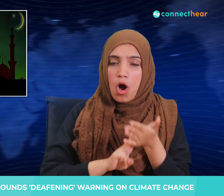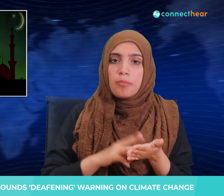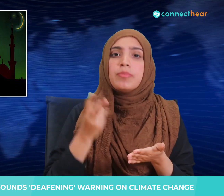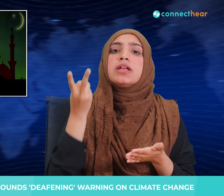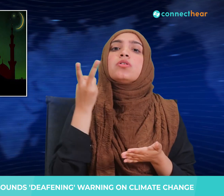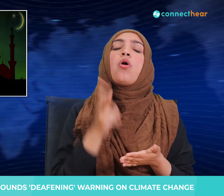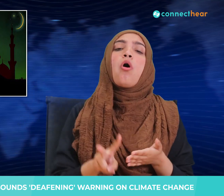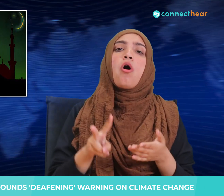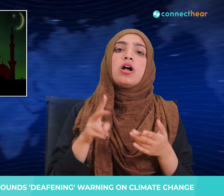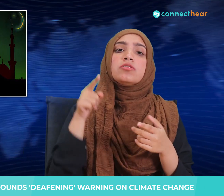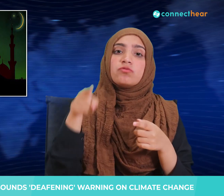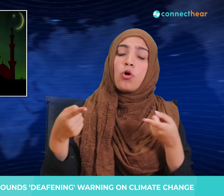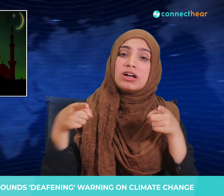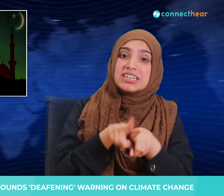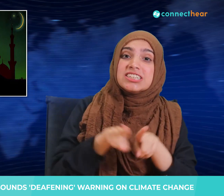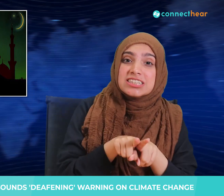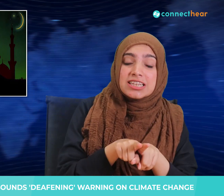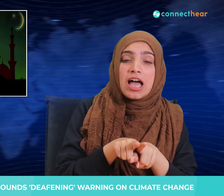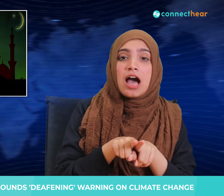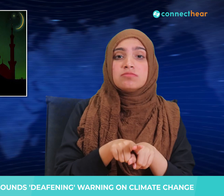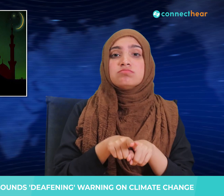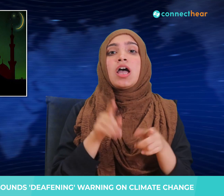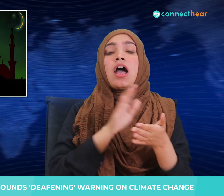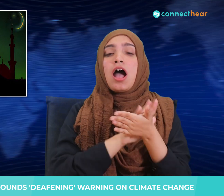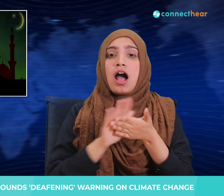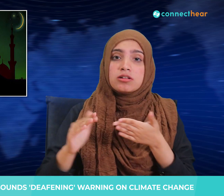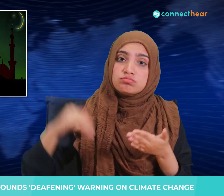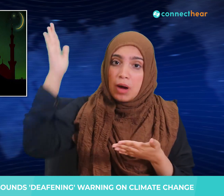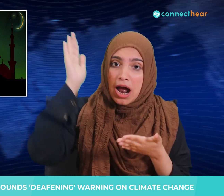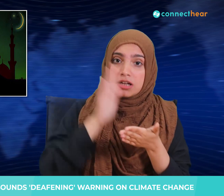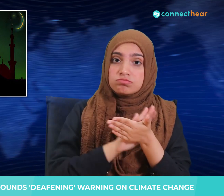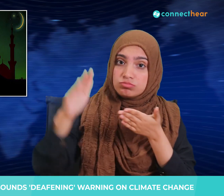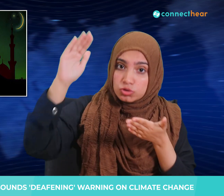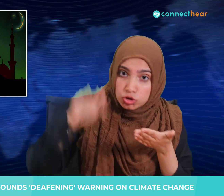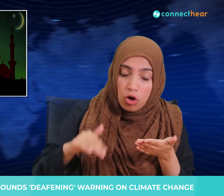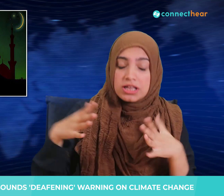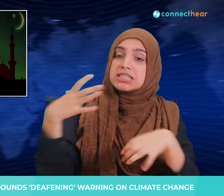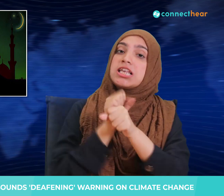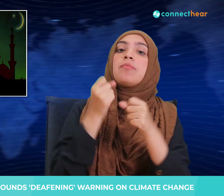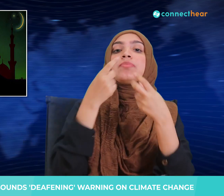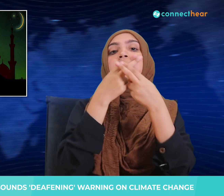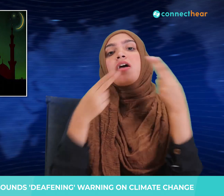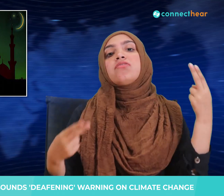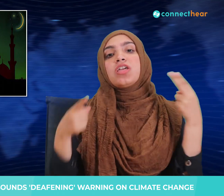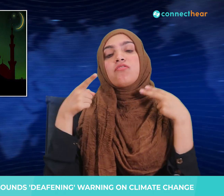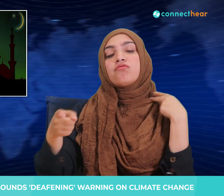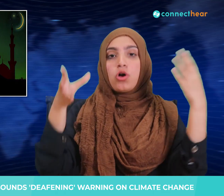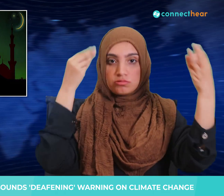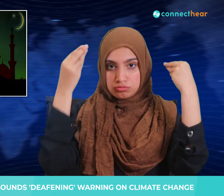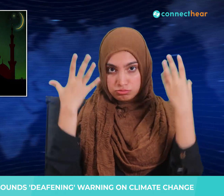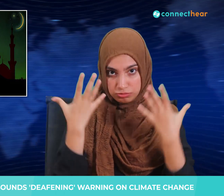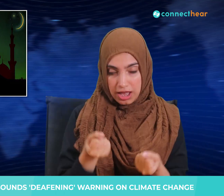him. Security is beefed up across the country for the many processions taken out by the